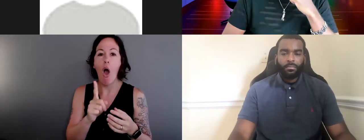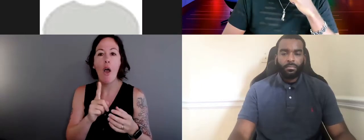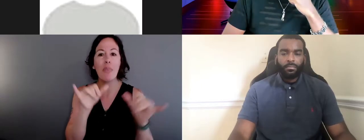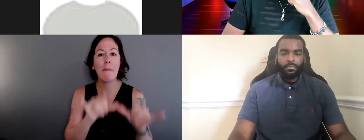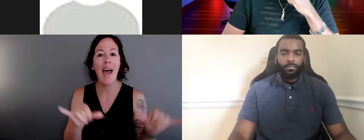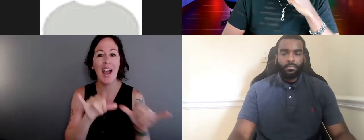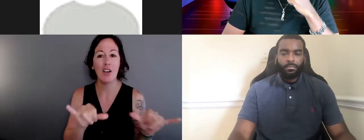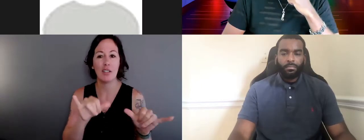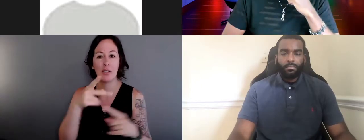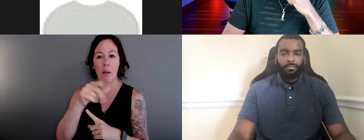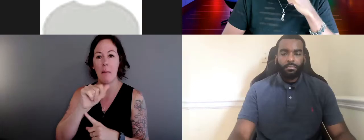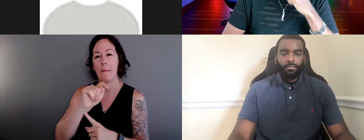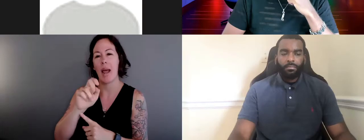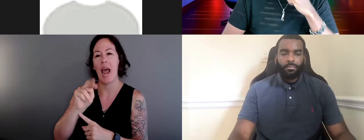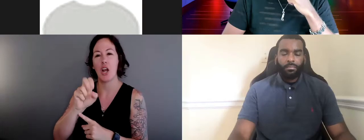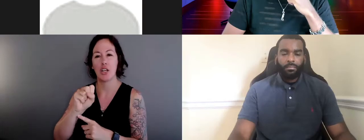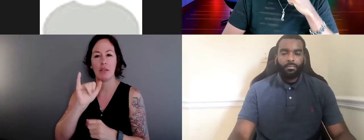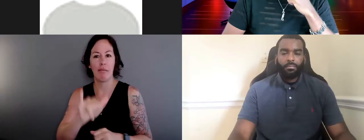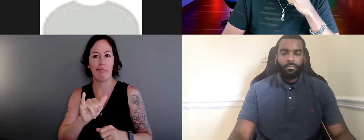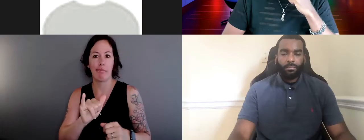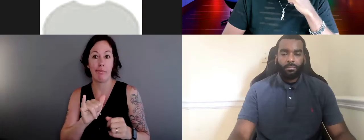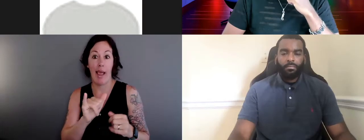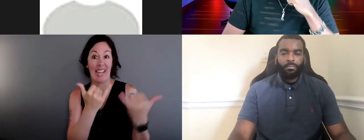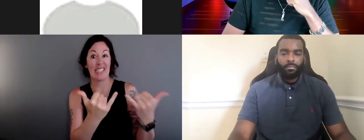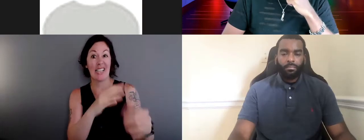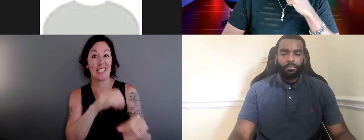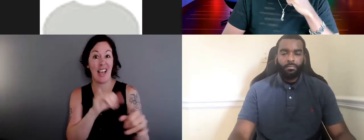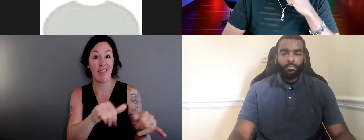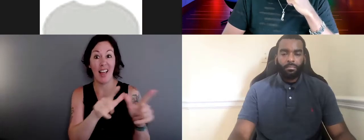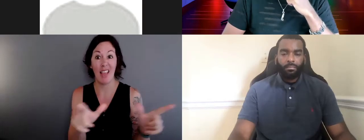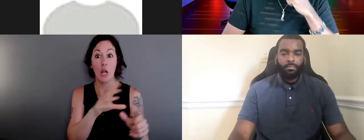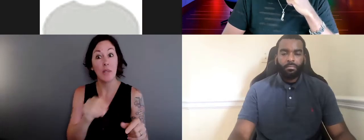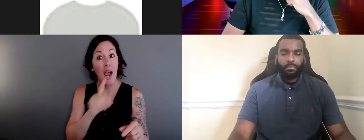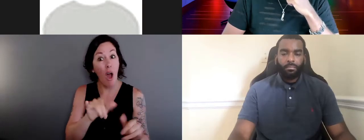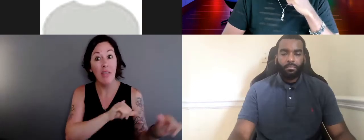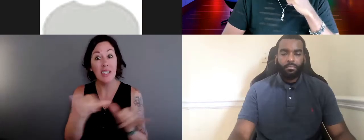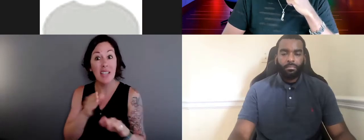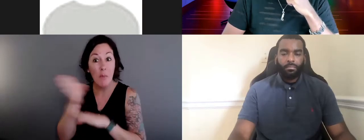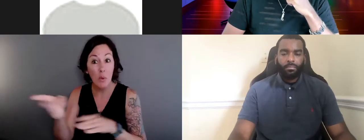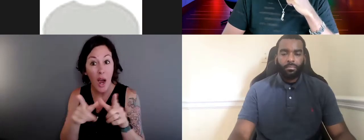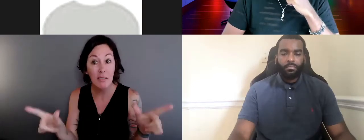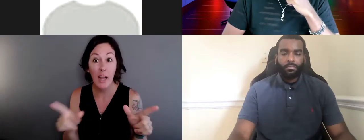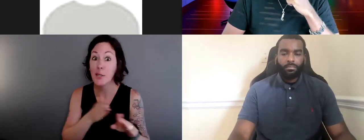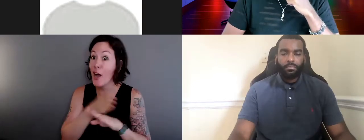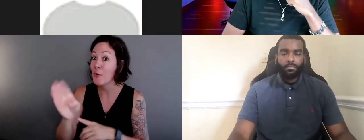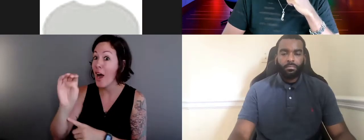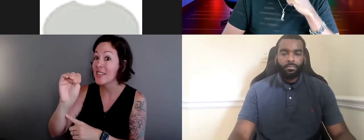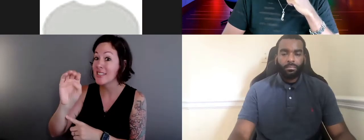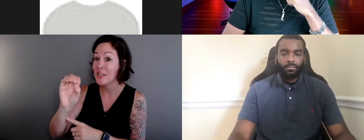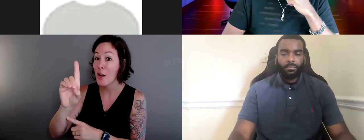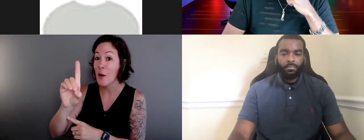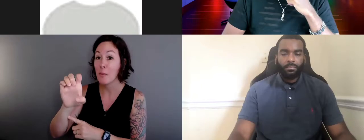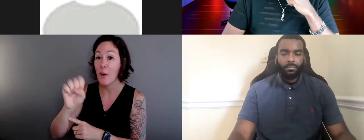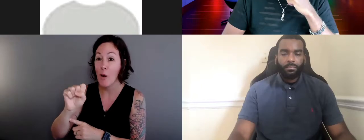and what the patterns are in general in specific languages,